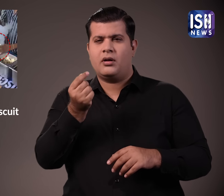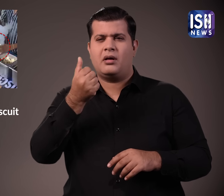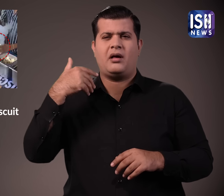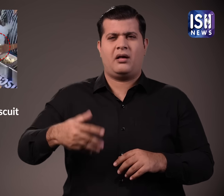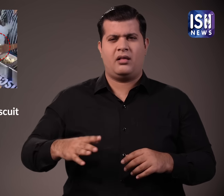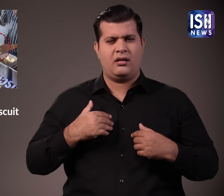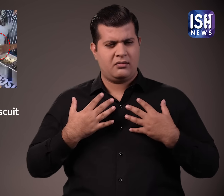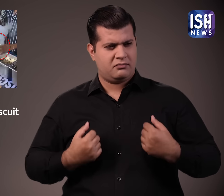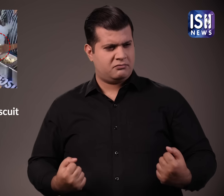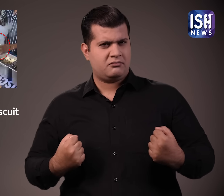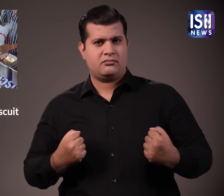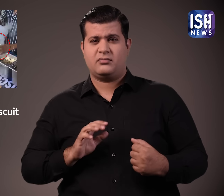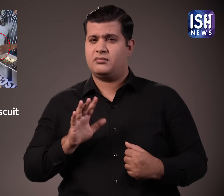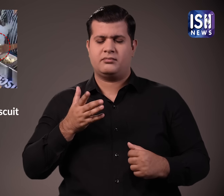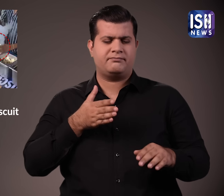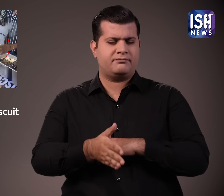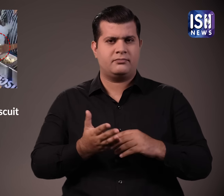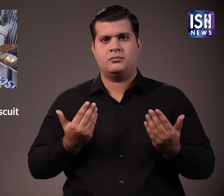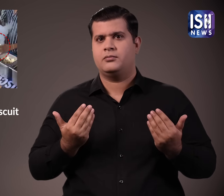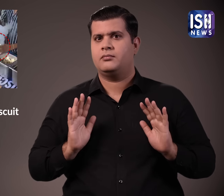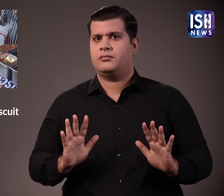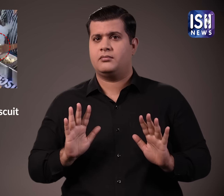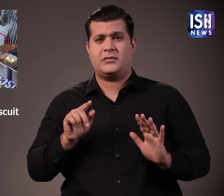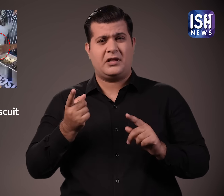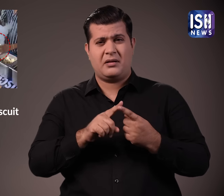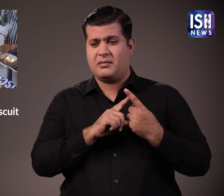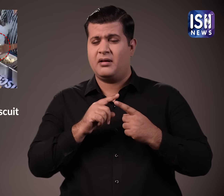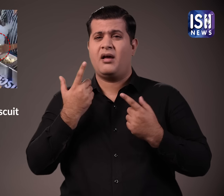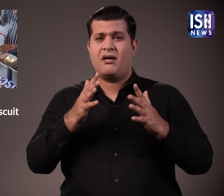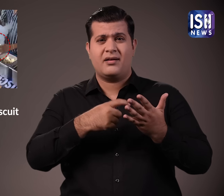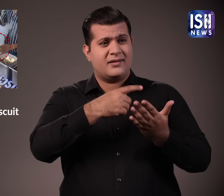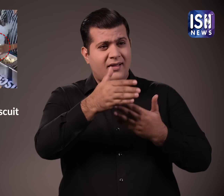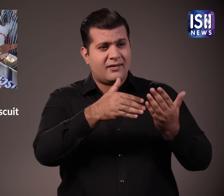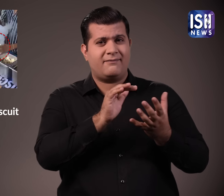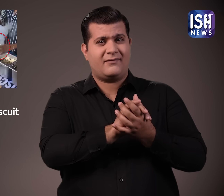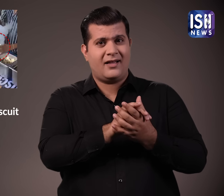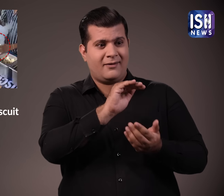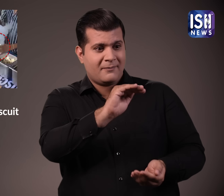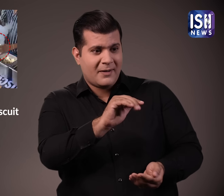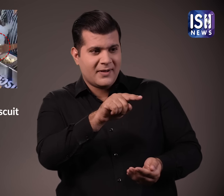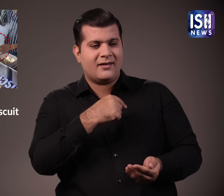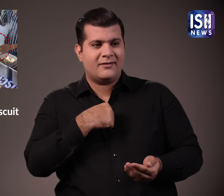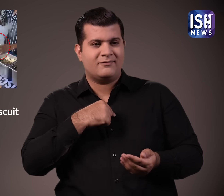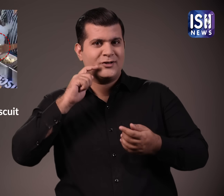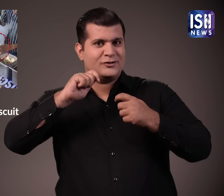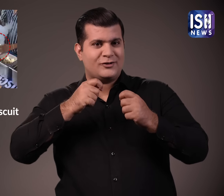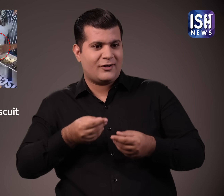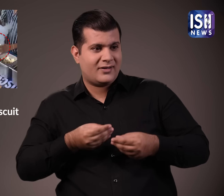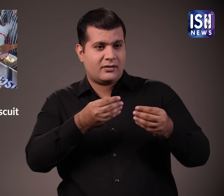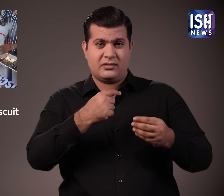Don't think that a small amount will not affect your health. It can. before giving chocolates to children of relatives or friends,